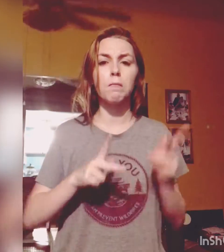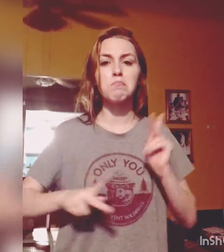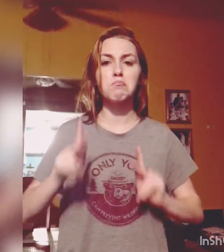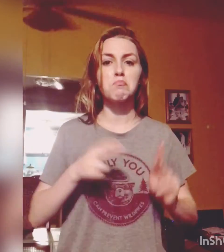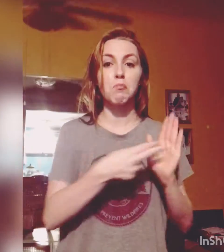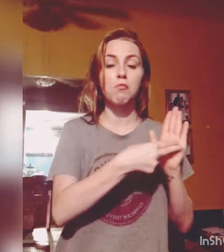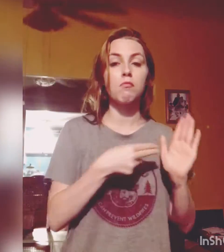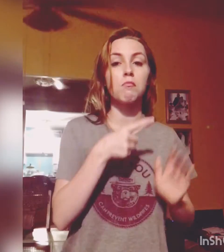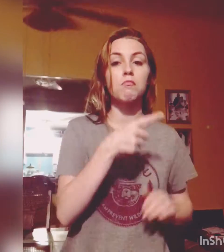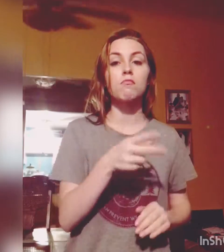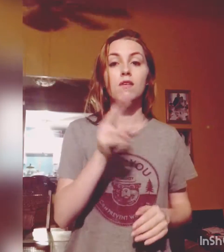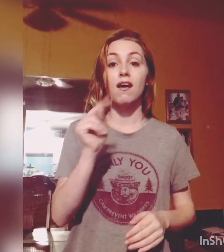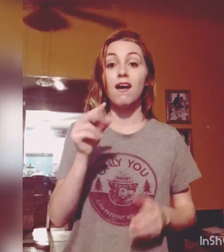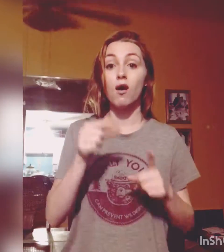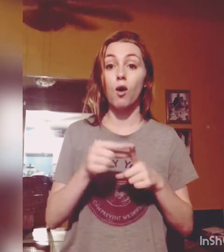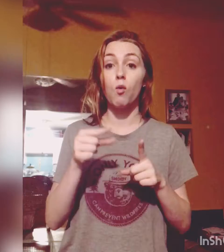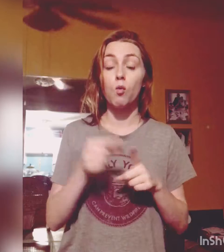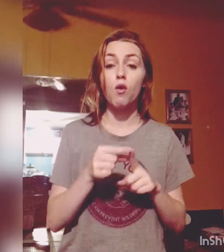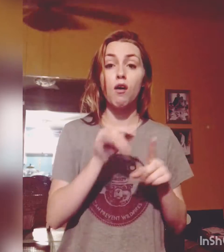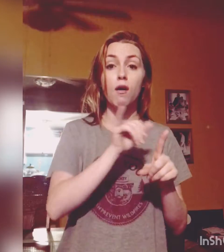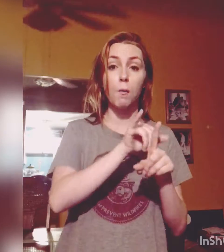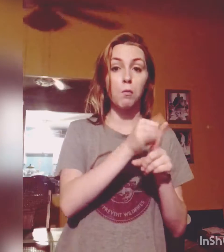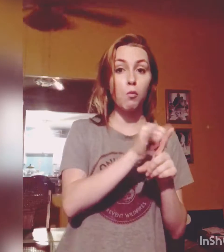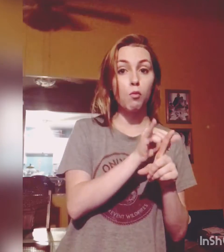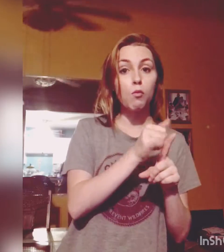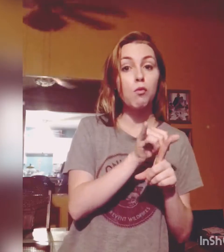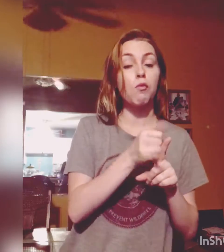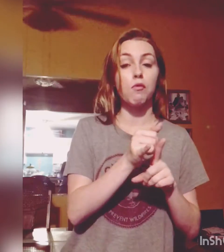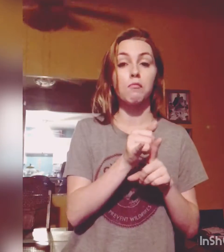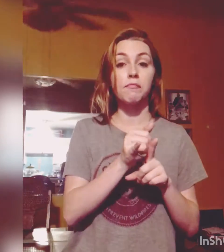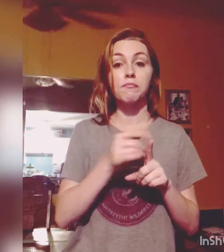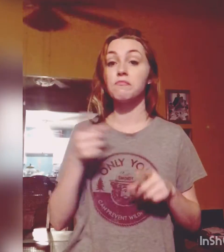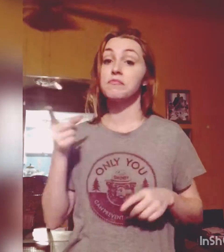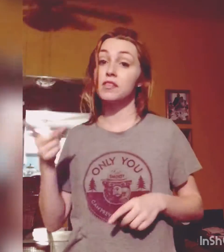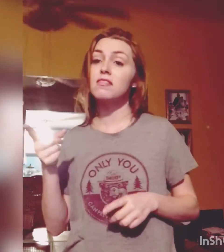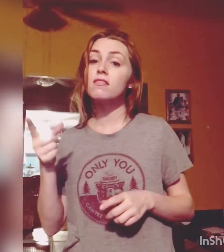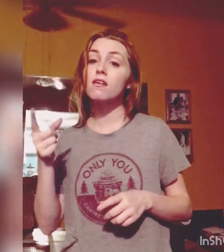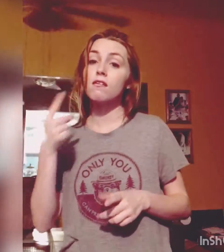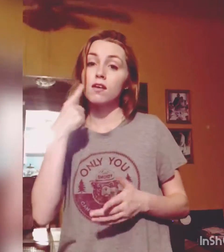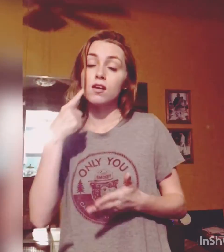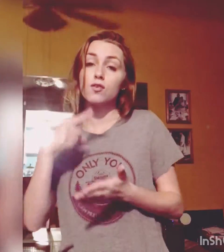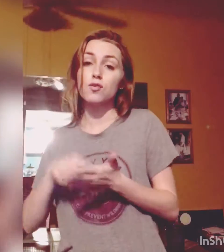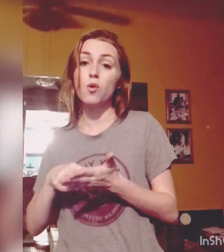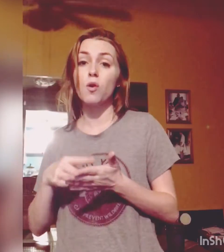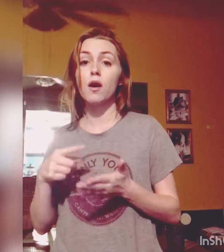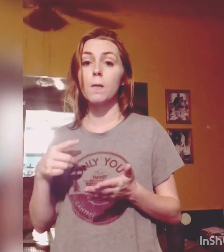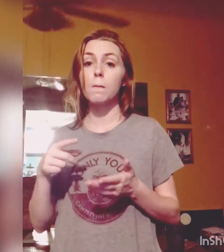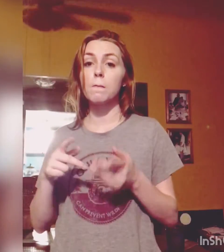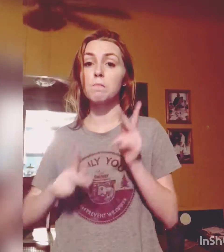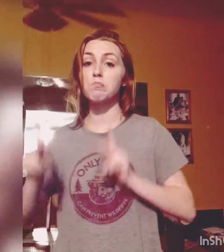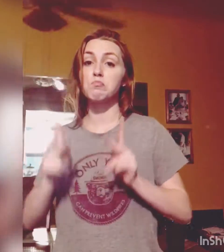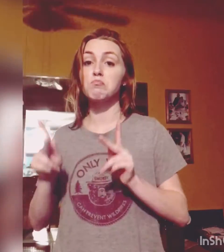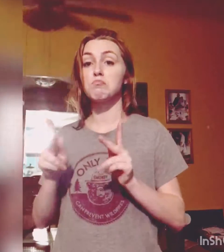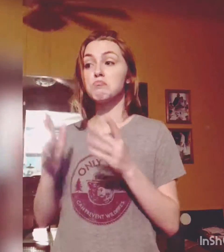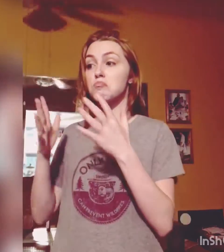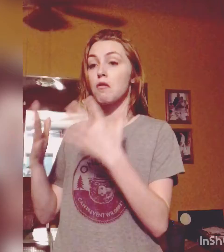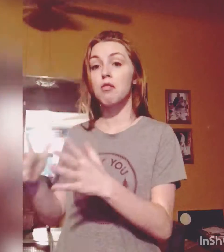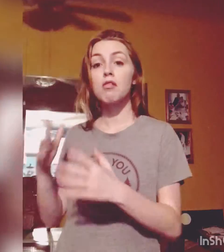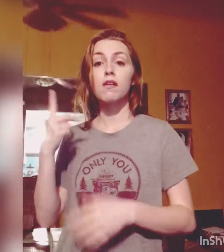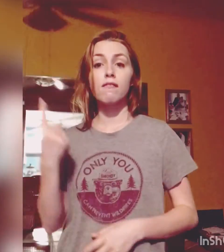worst kind of online abuse. Whereas the black women all of a sudden noticed things got a lot more pleasant for them. Now, if you're